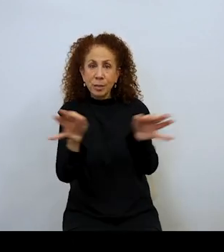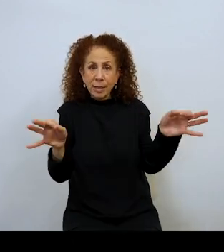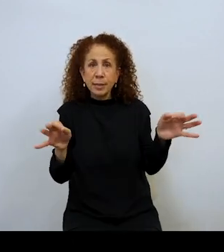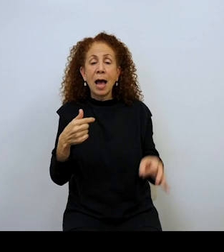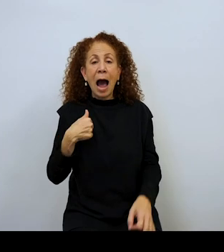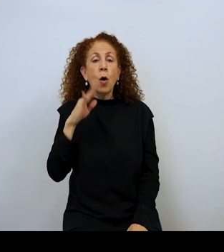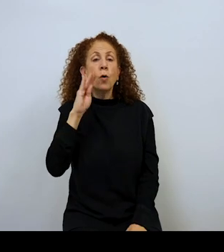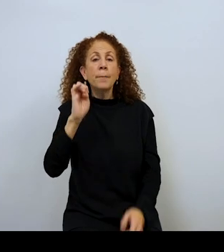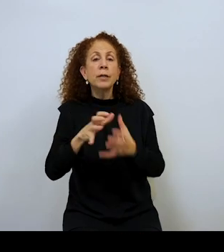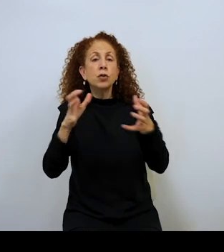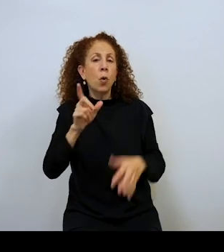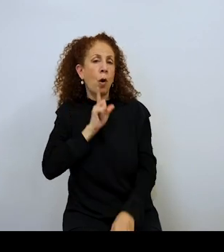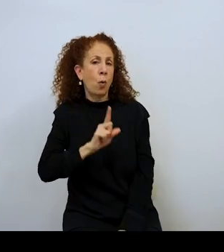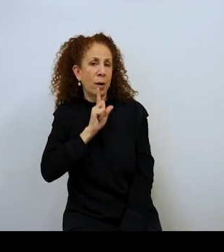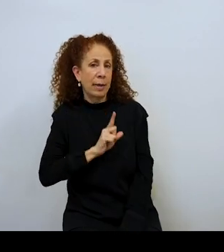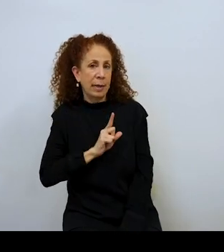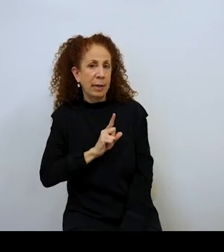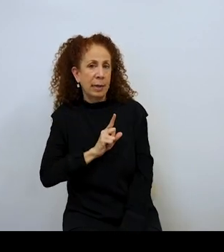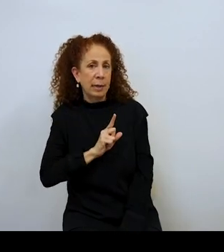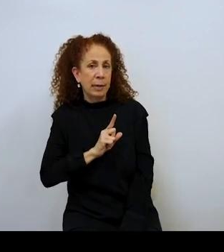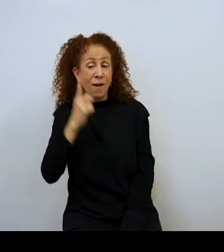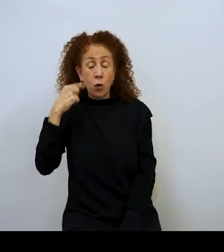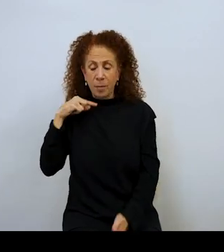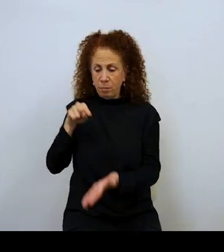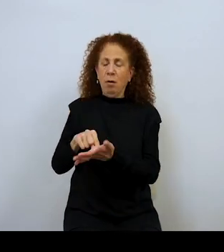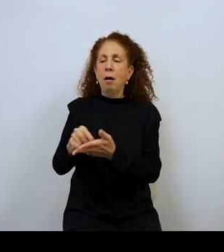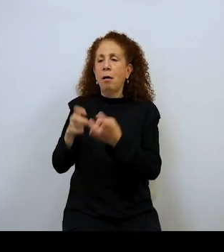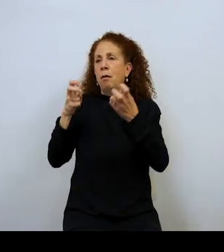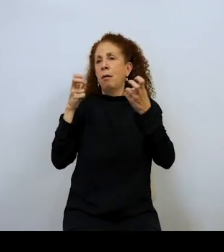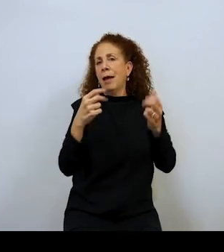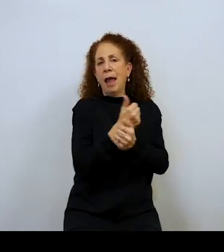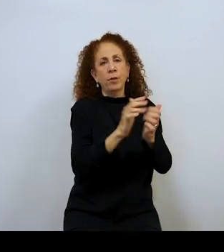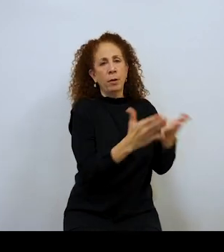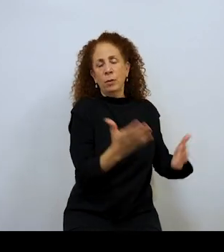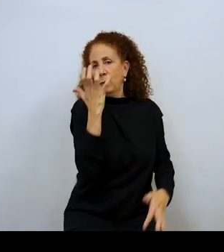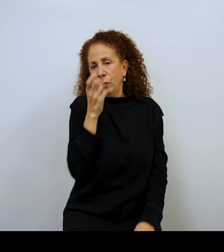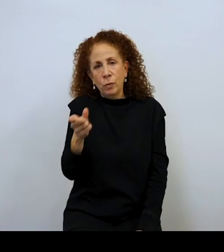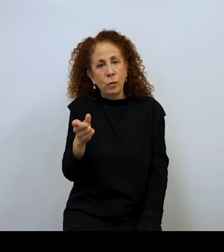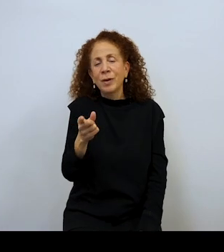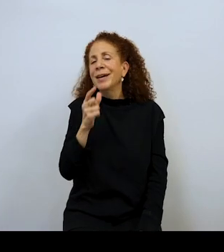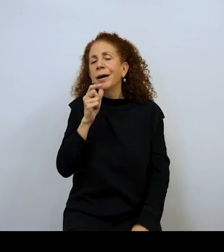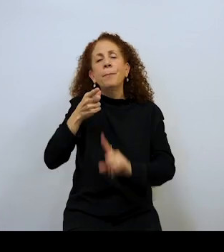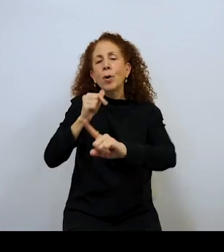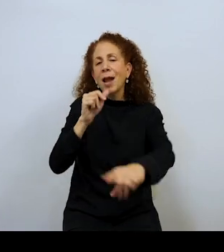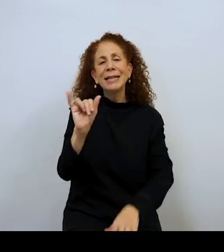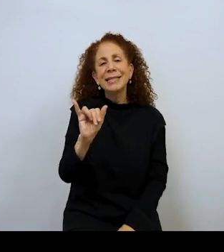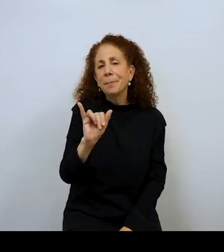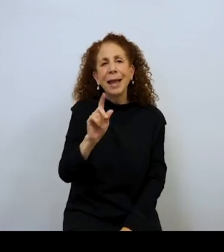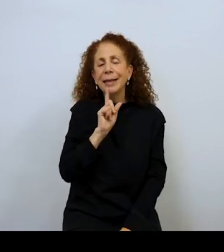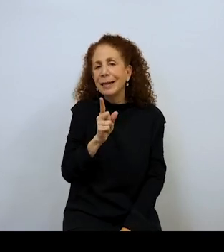be so lonely. Mm-hmm. And everything for me came from that mm-hmm. here, actually, this is not about Ismene being